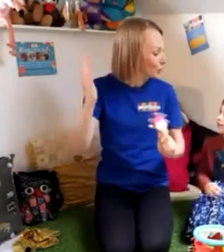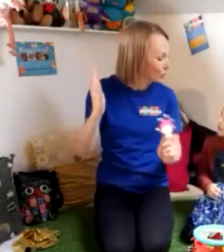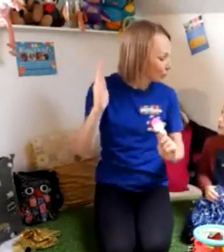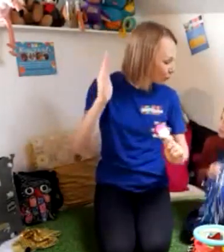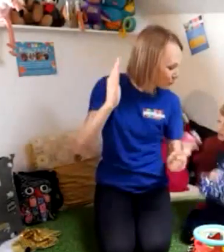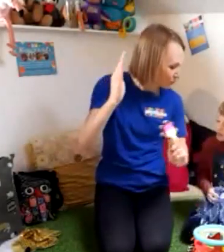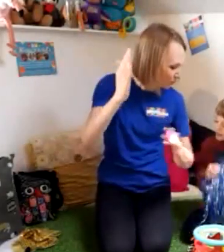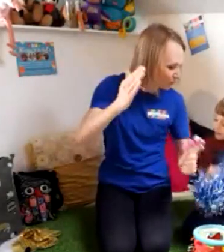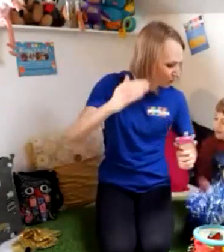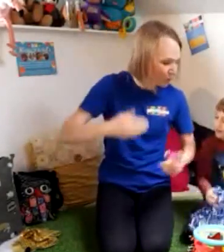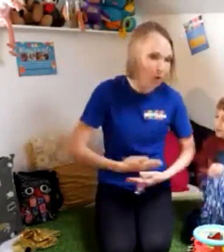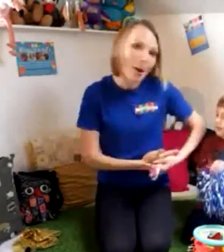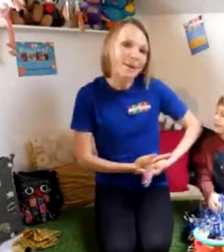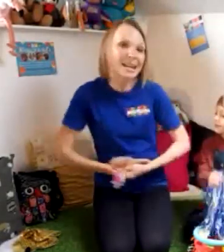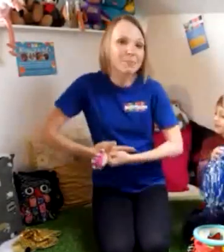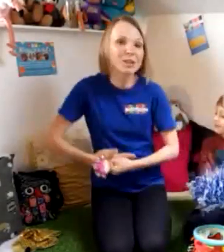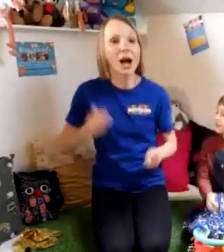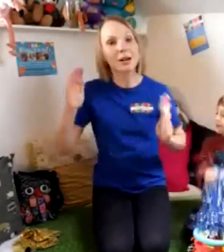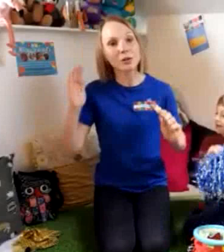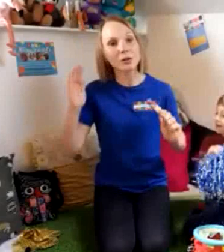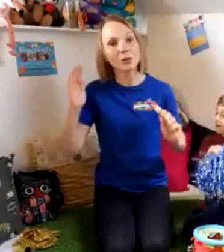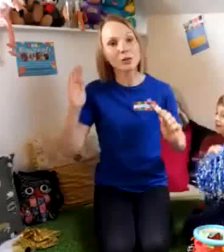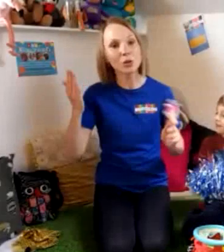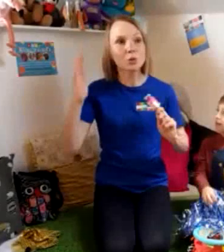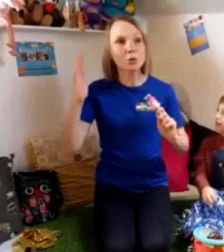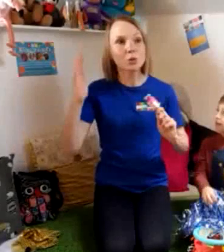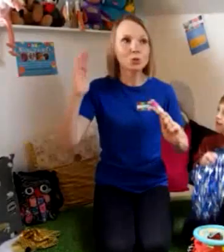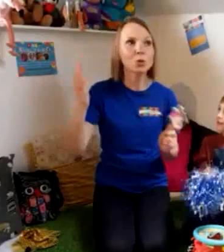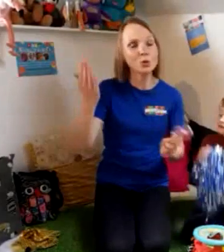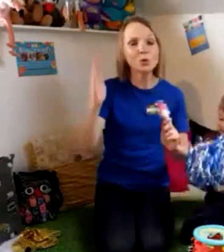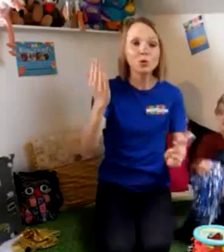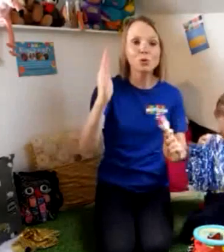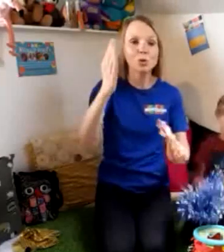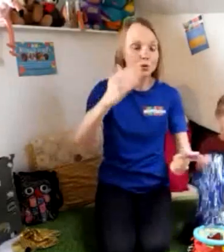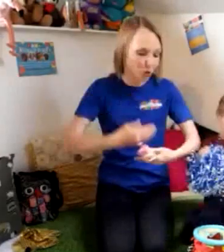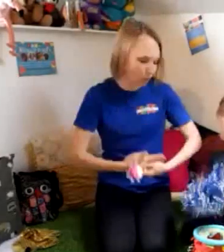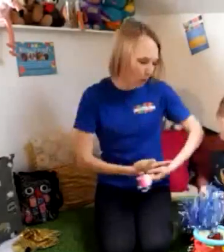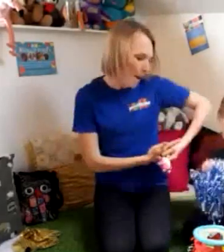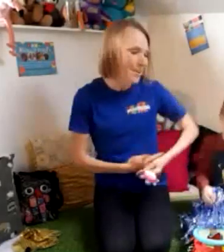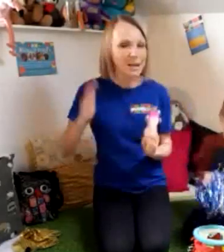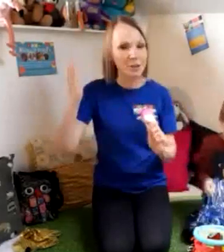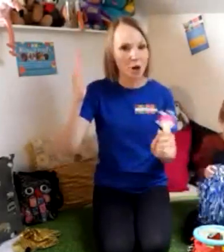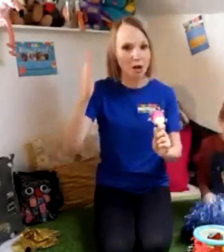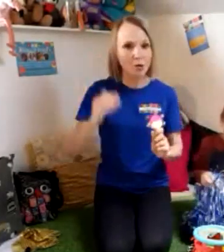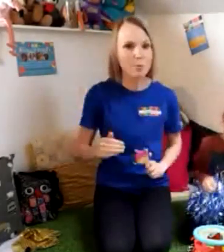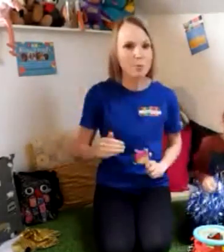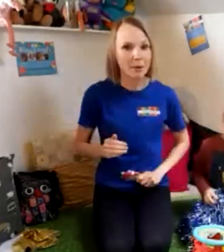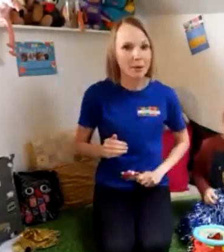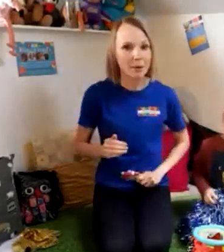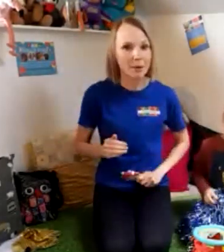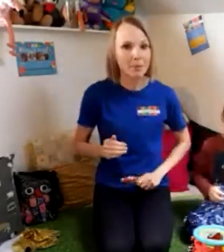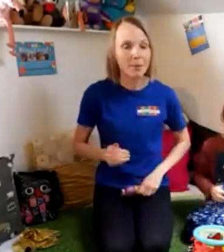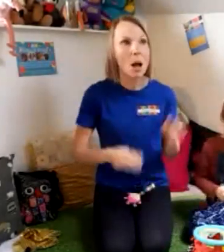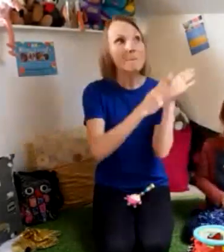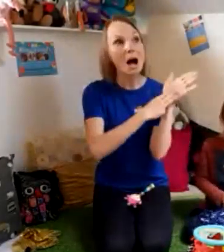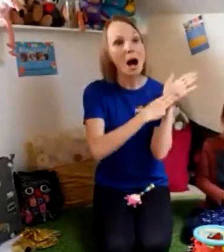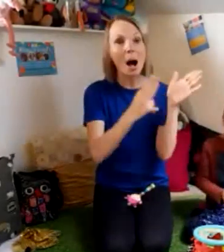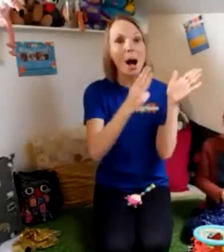do do do do do. Baby shark, do do do do do do do do. Baby shark, should we do mama?